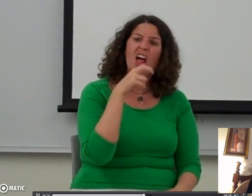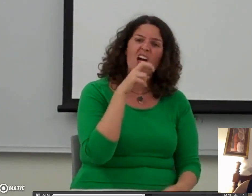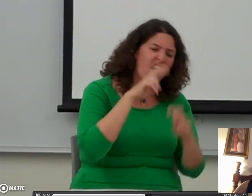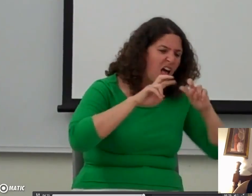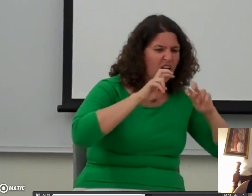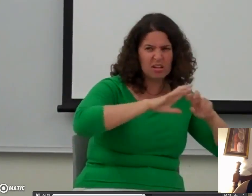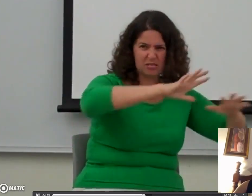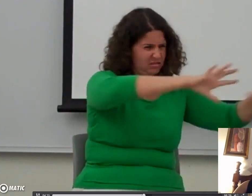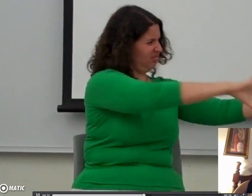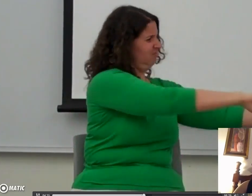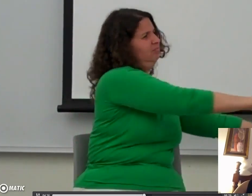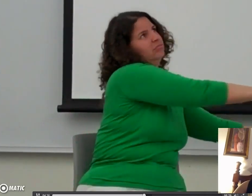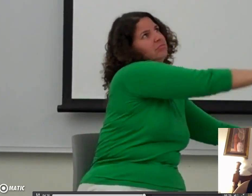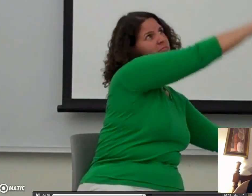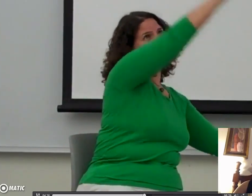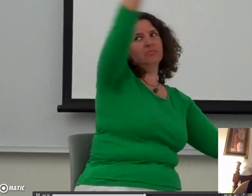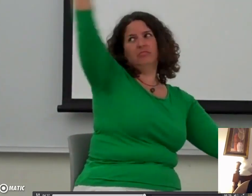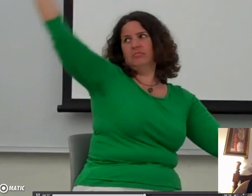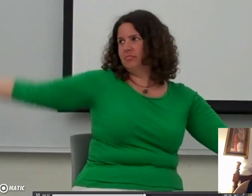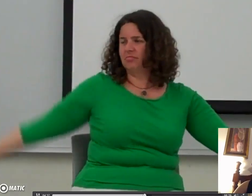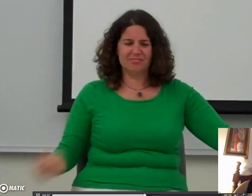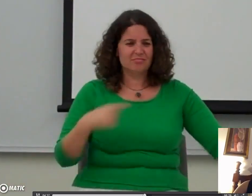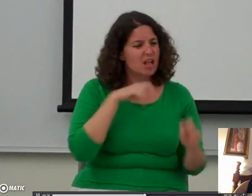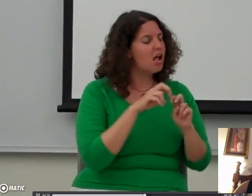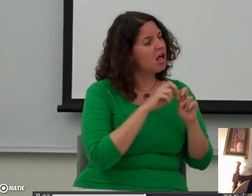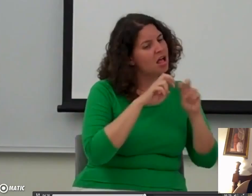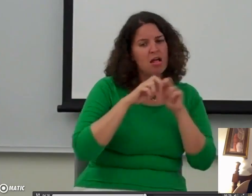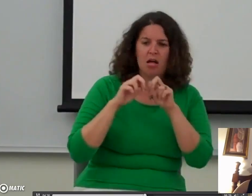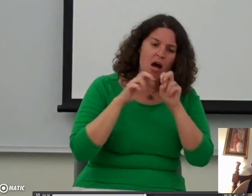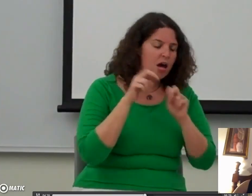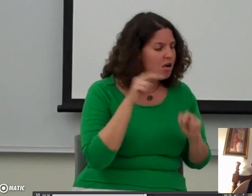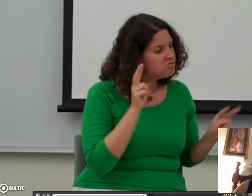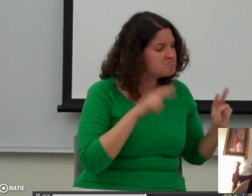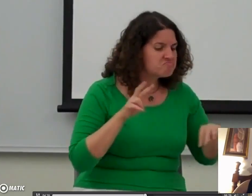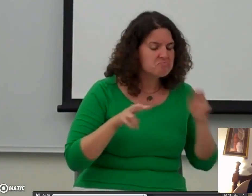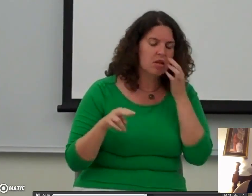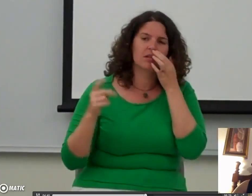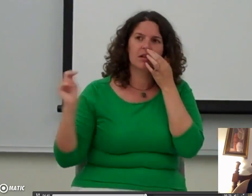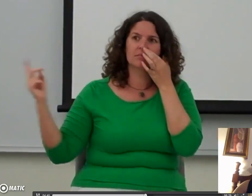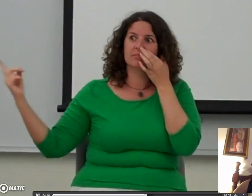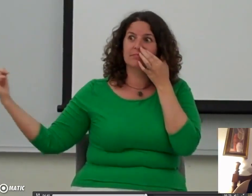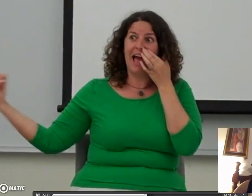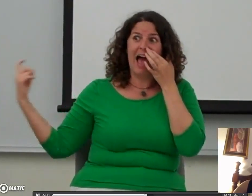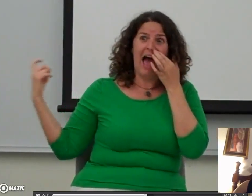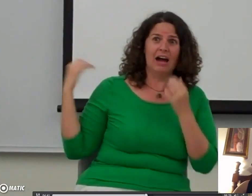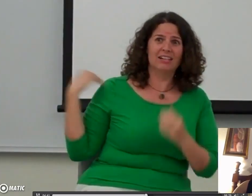kind of walking around, listening, looking at the area because there was a huge pile of bones. So I was just walking around looking,